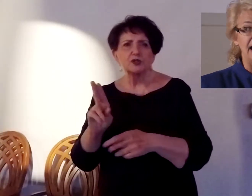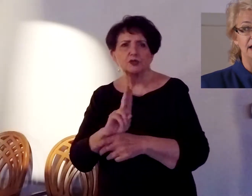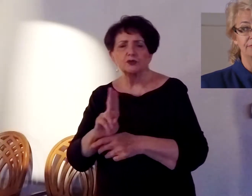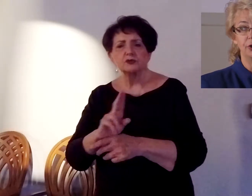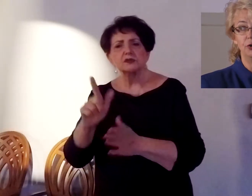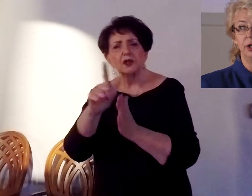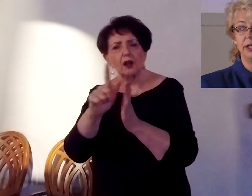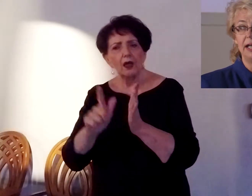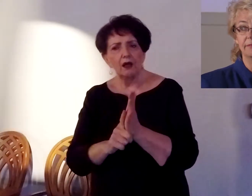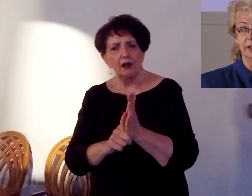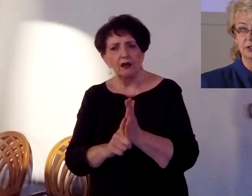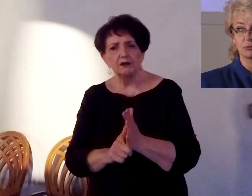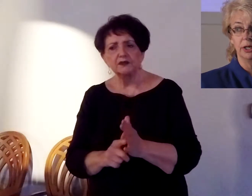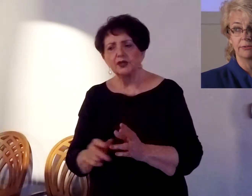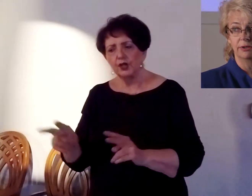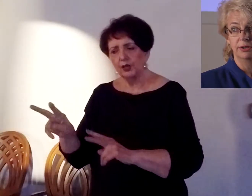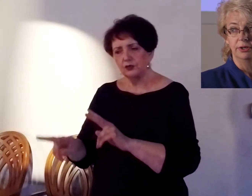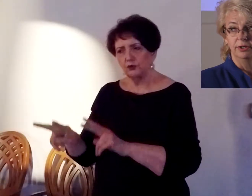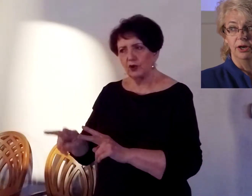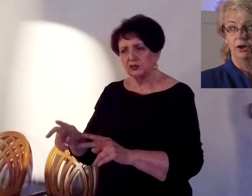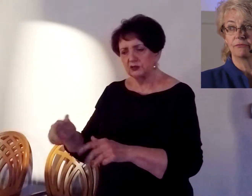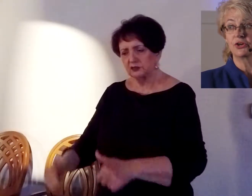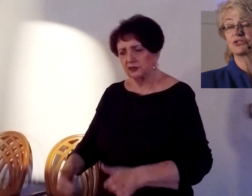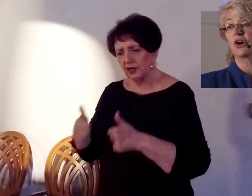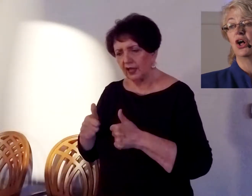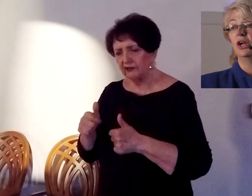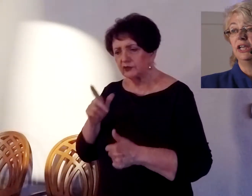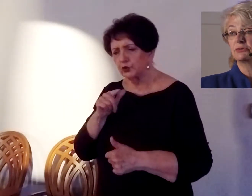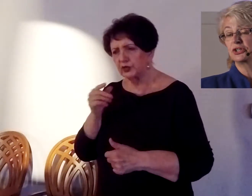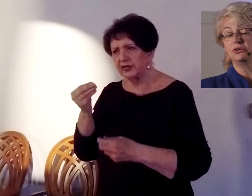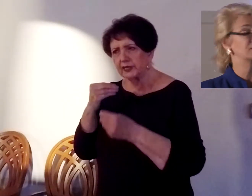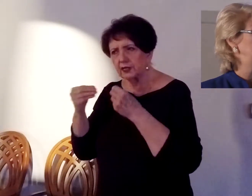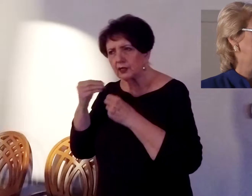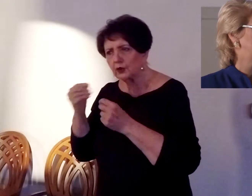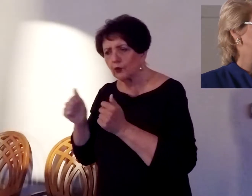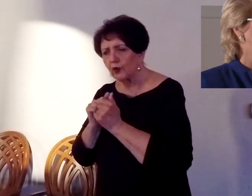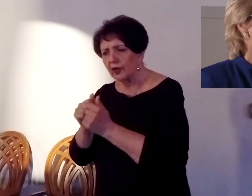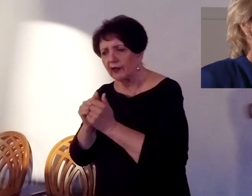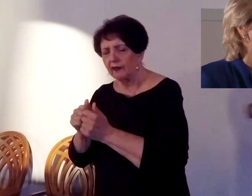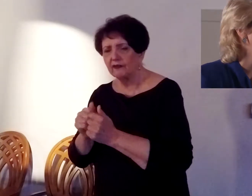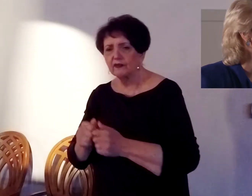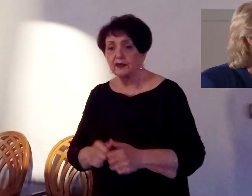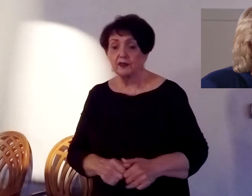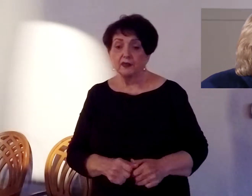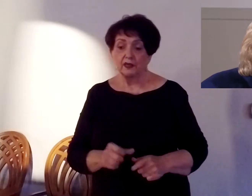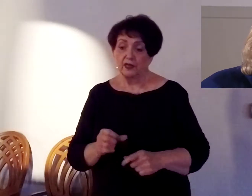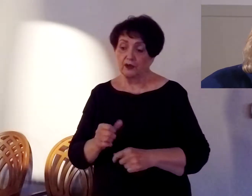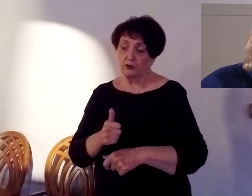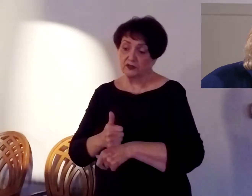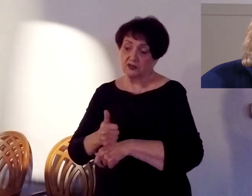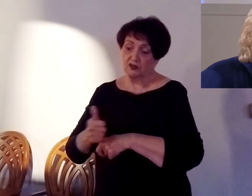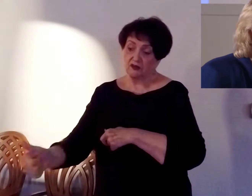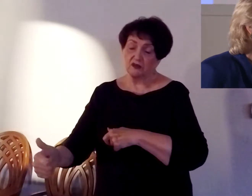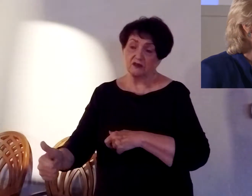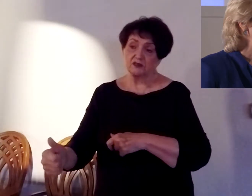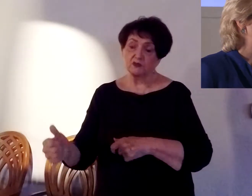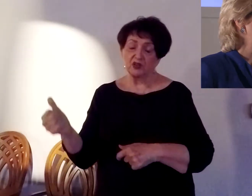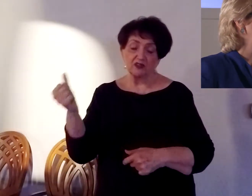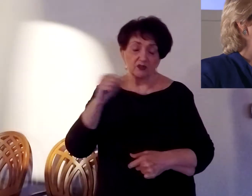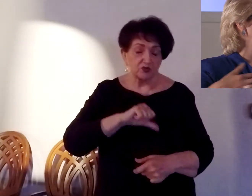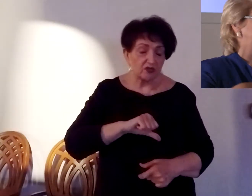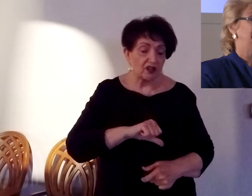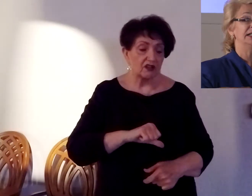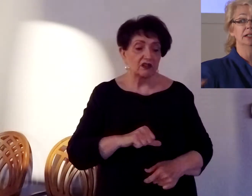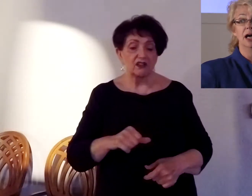his life. Who did he have lunch with? First of all, he was accused of being a drunkard and a partier. So he